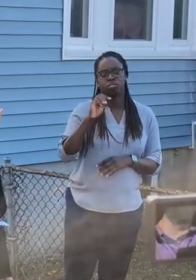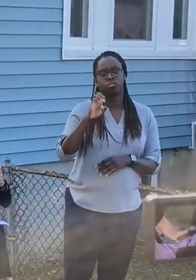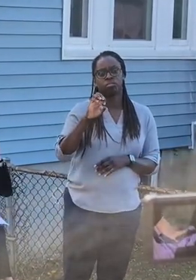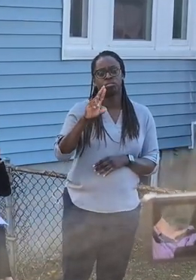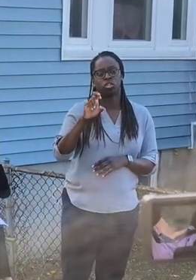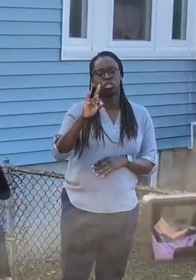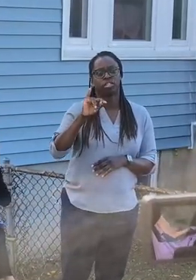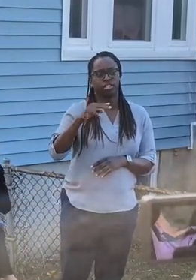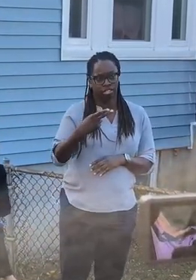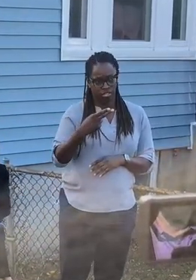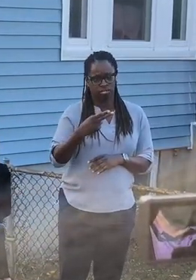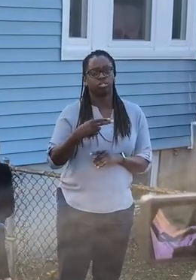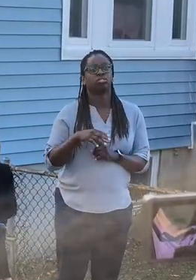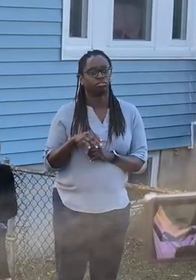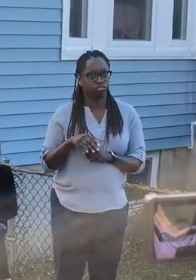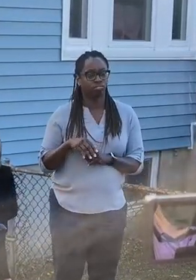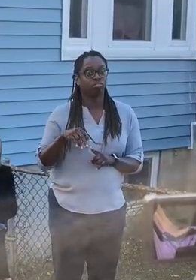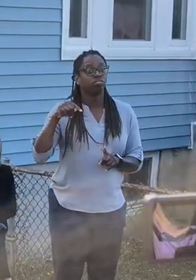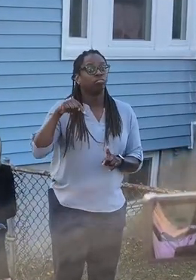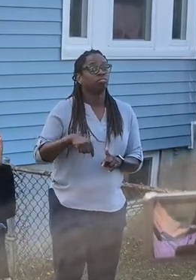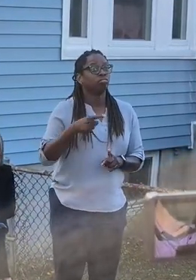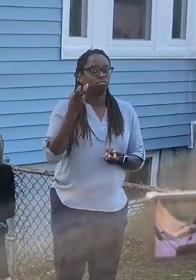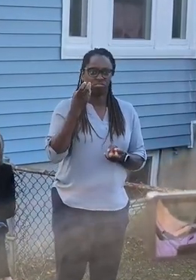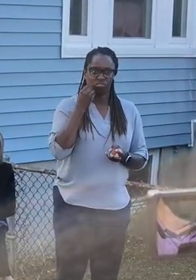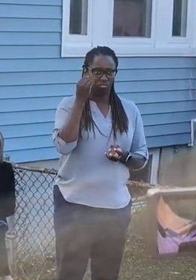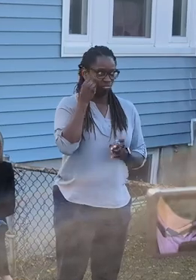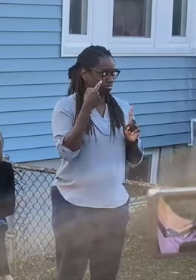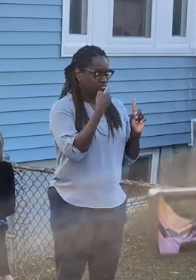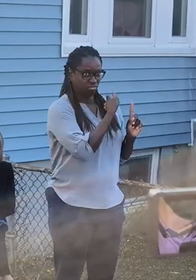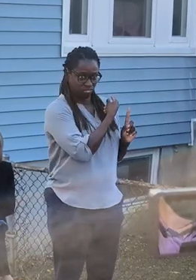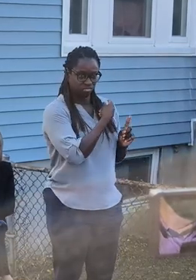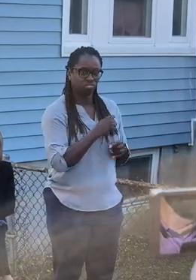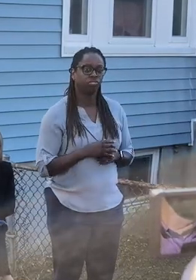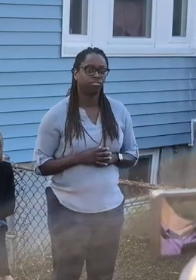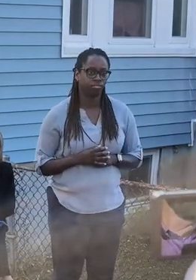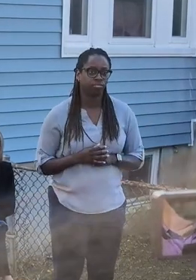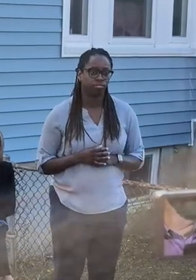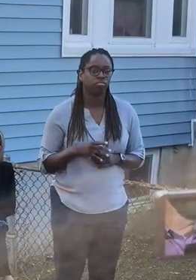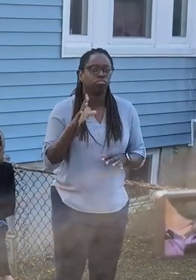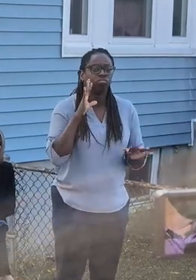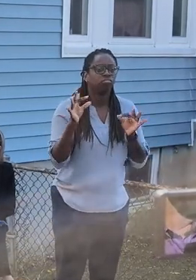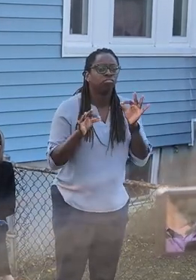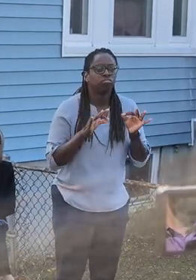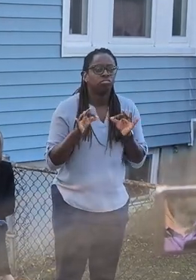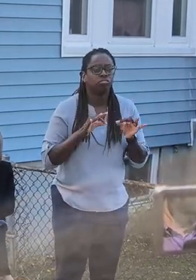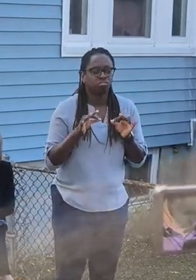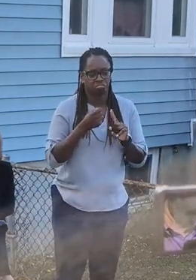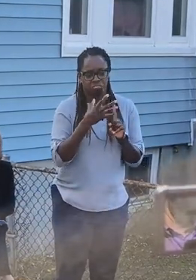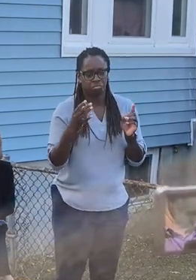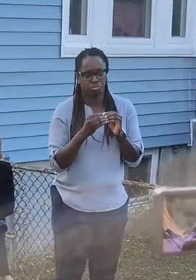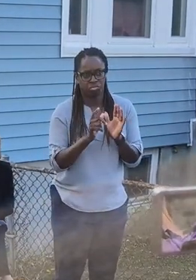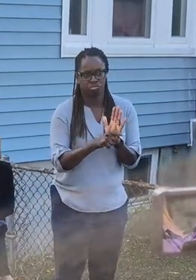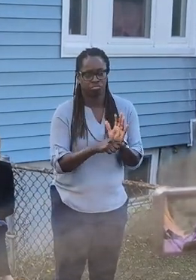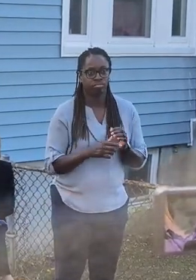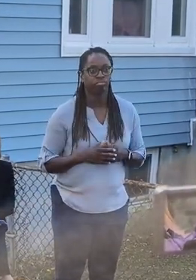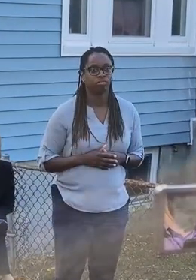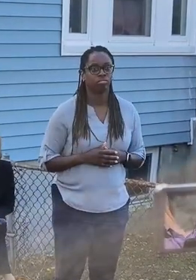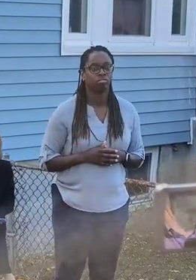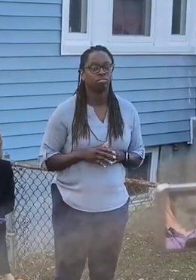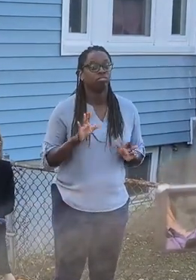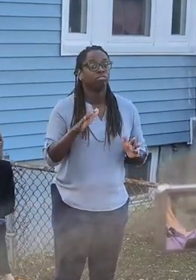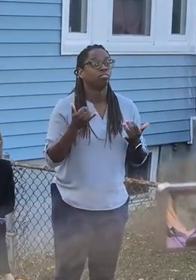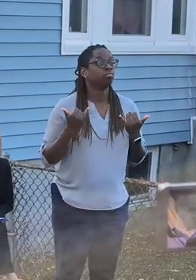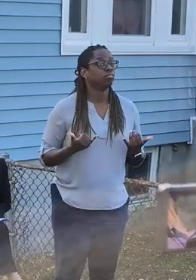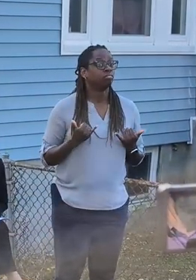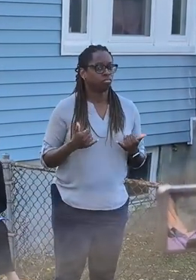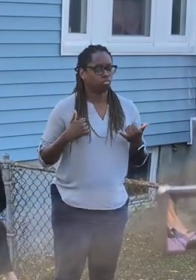was possible for this particular home and the portfolio that's represented here. I now want to bring up our partner on the